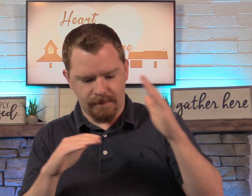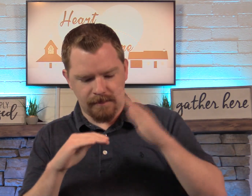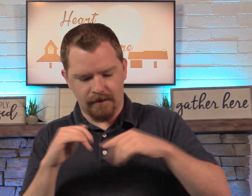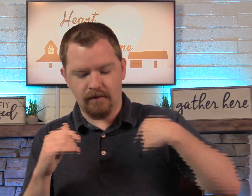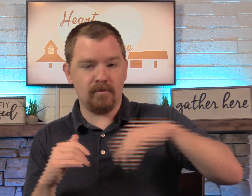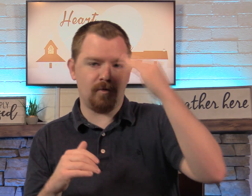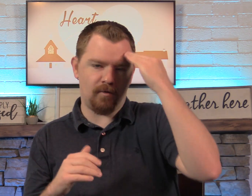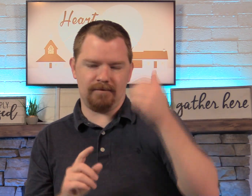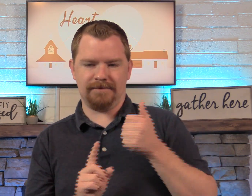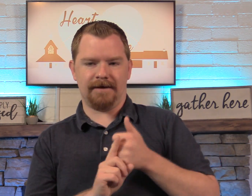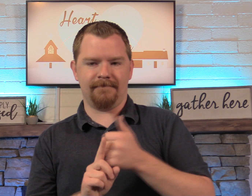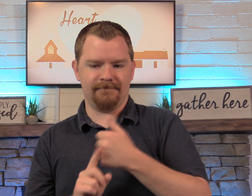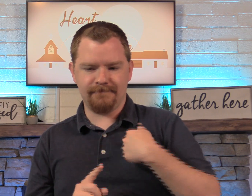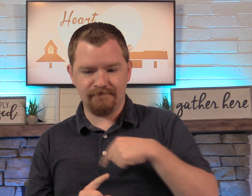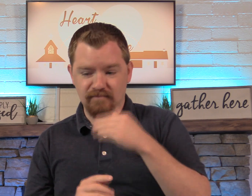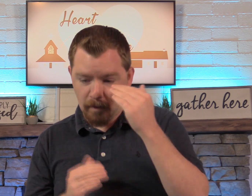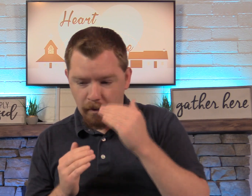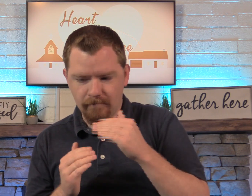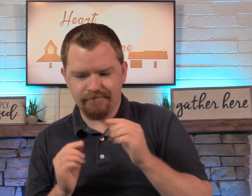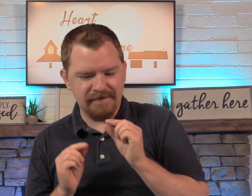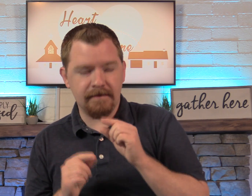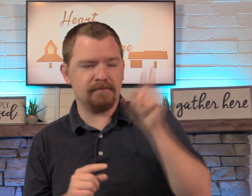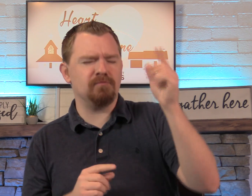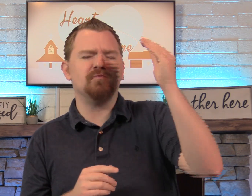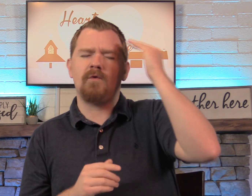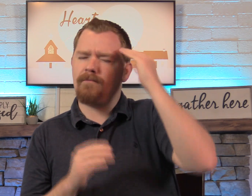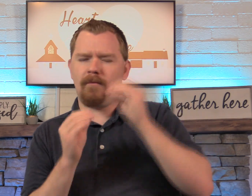so much more than we know ourselves.